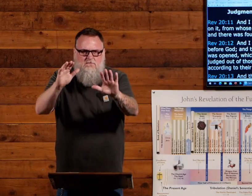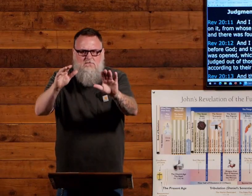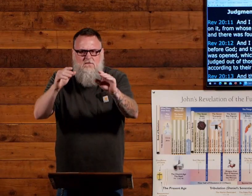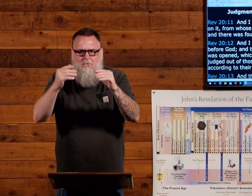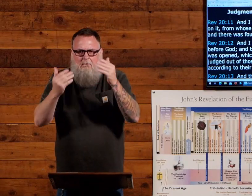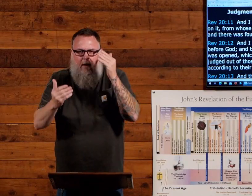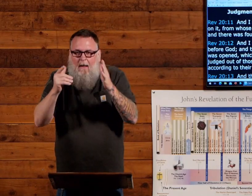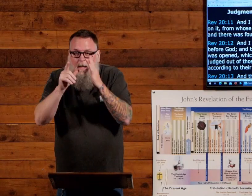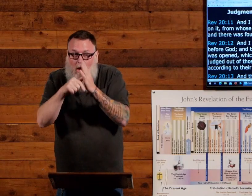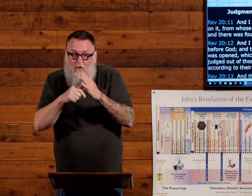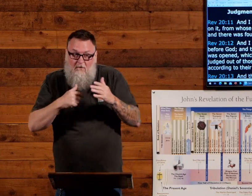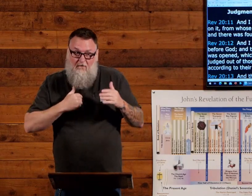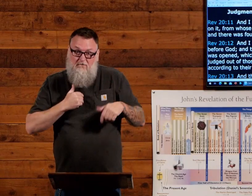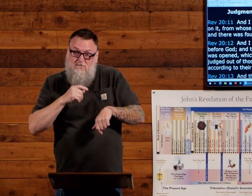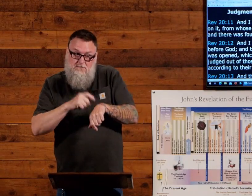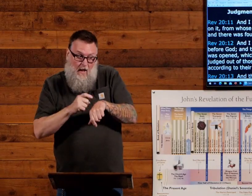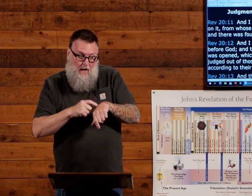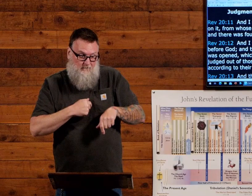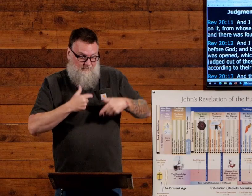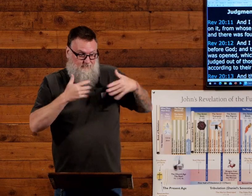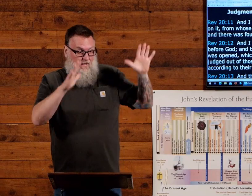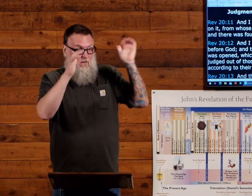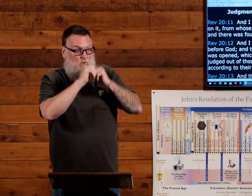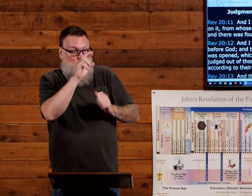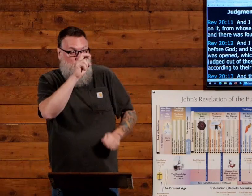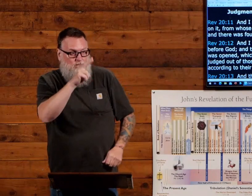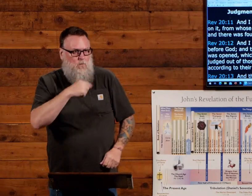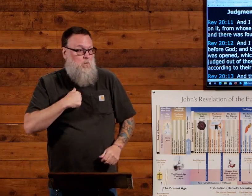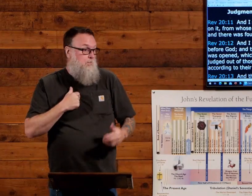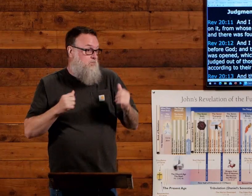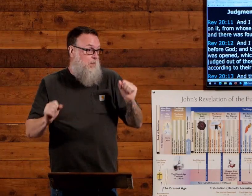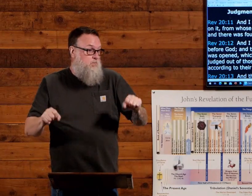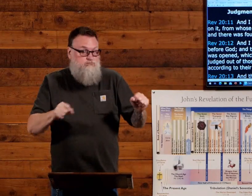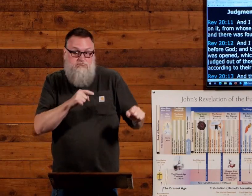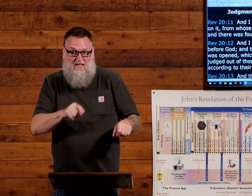So that seems confusing, but maybe later if I have time and I'm done with Revelation,